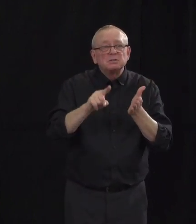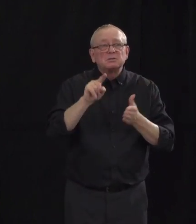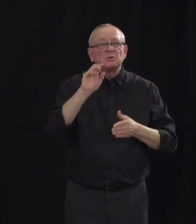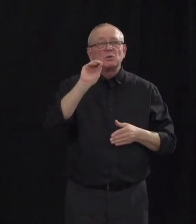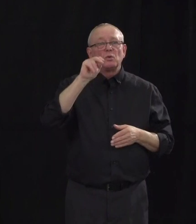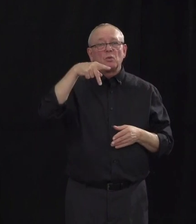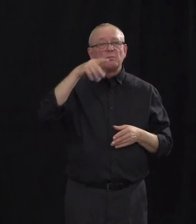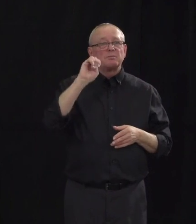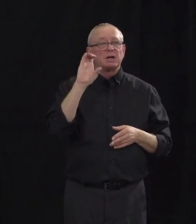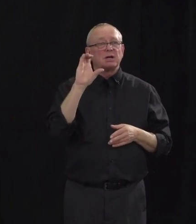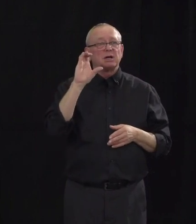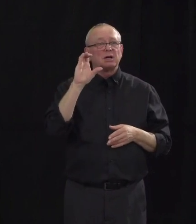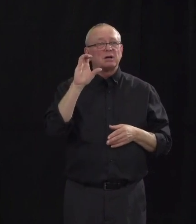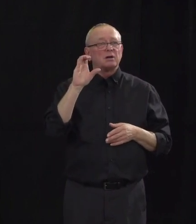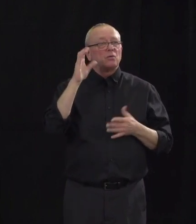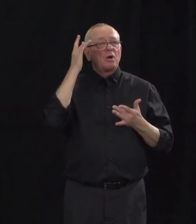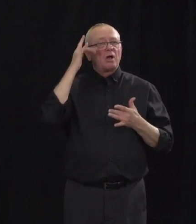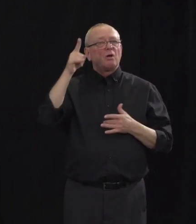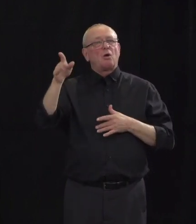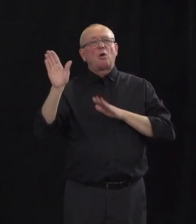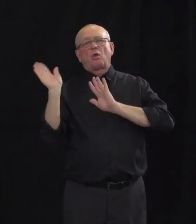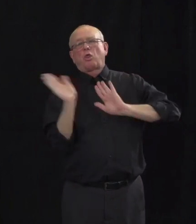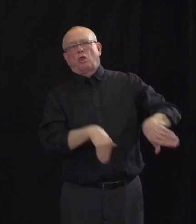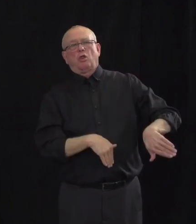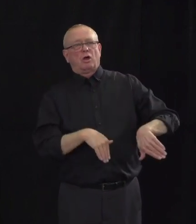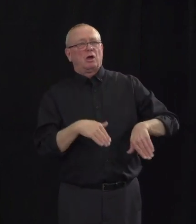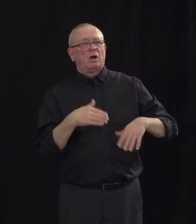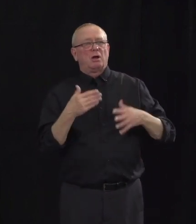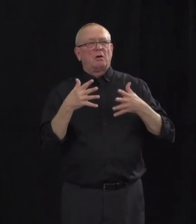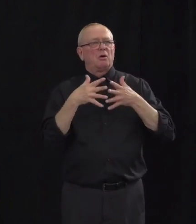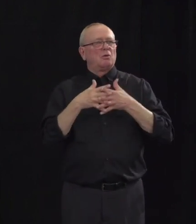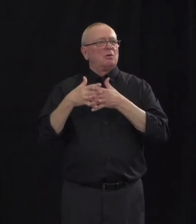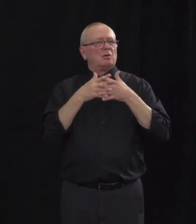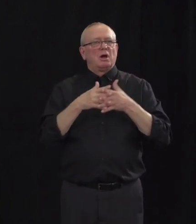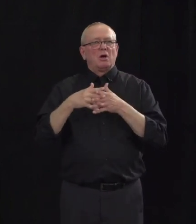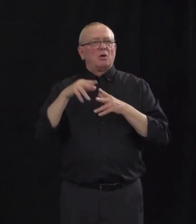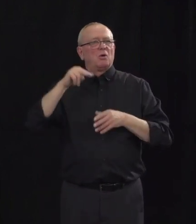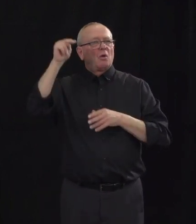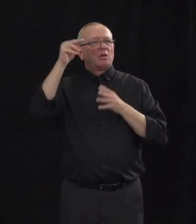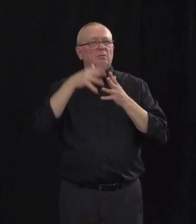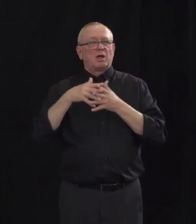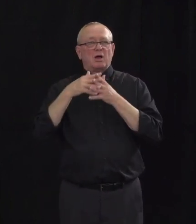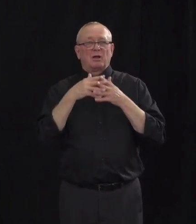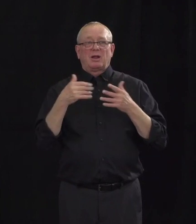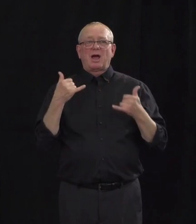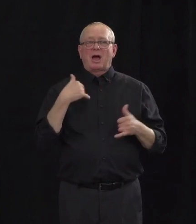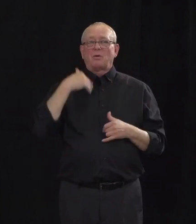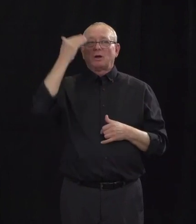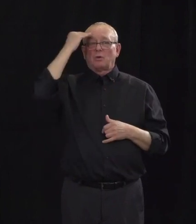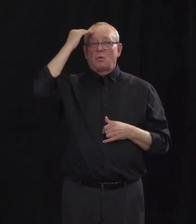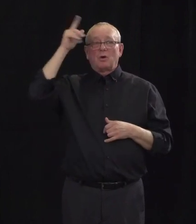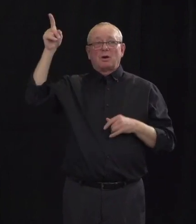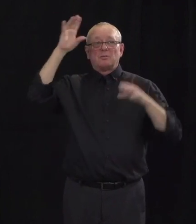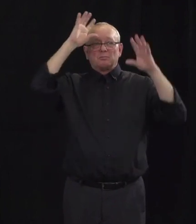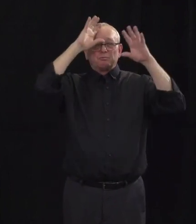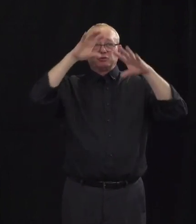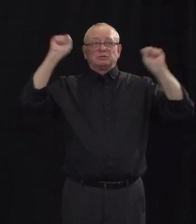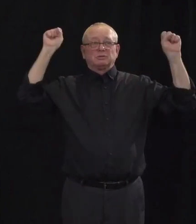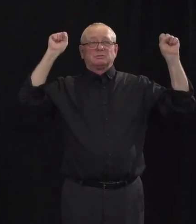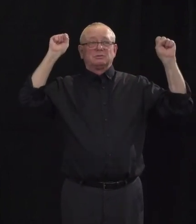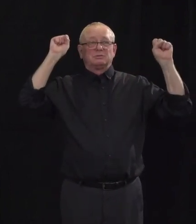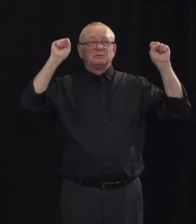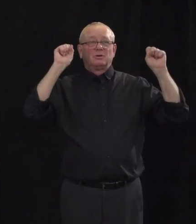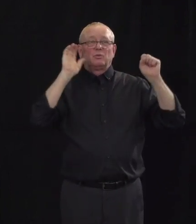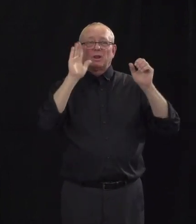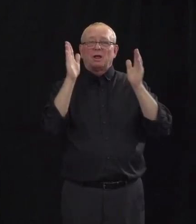have written to the president calling for such an investigation to be launched. Once we get through